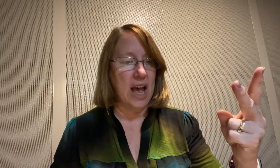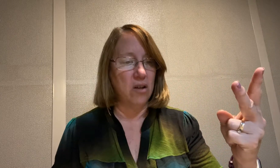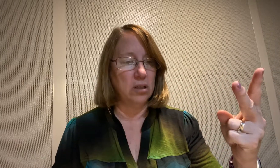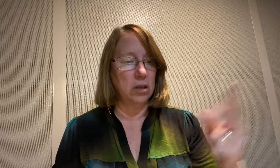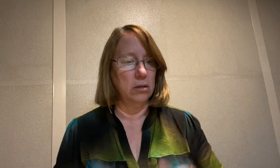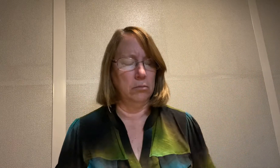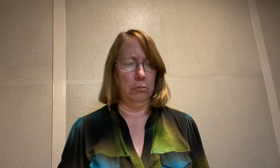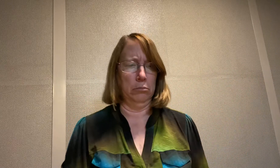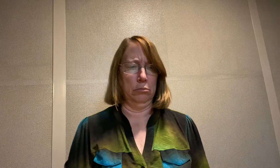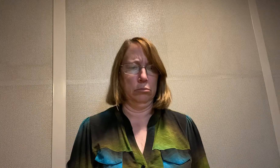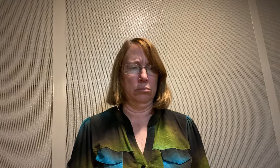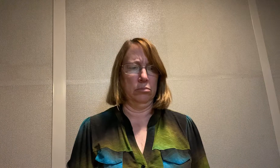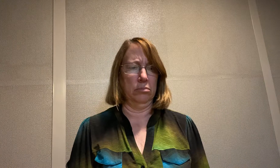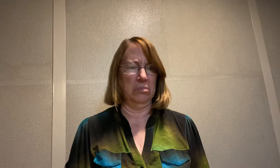out.